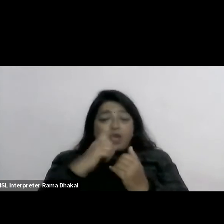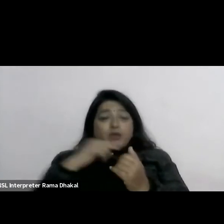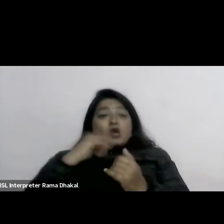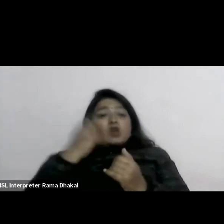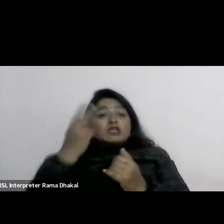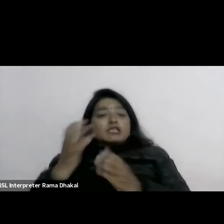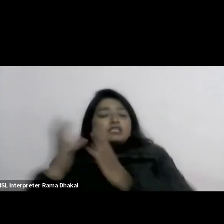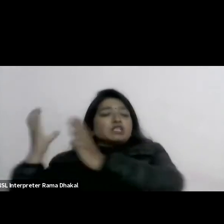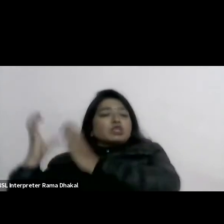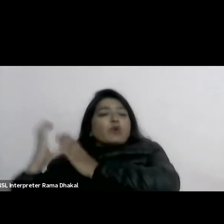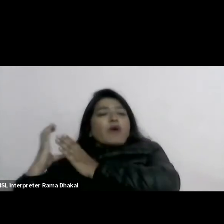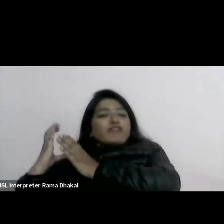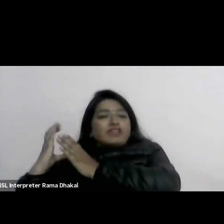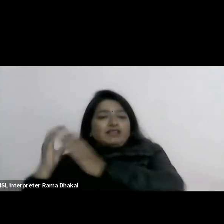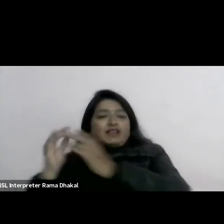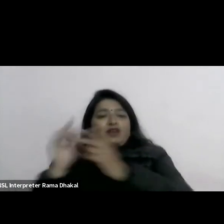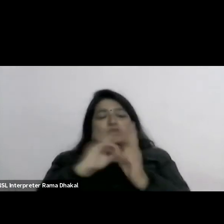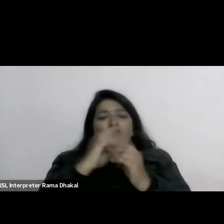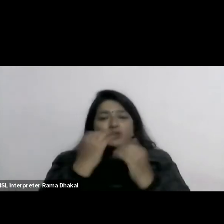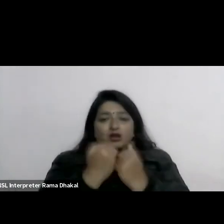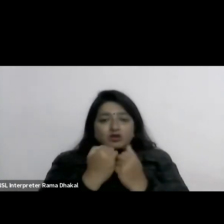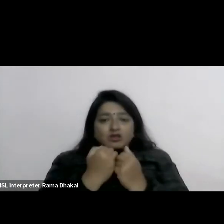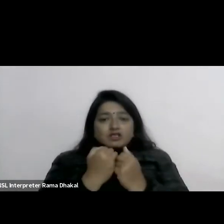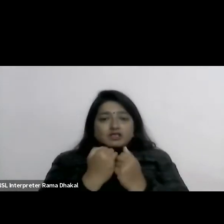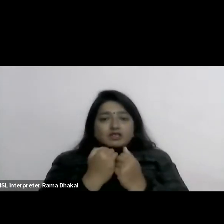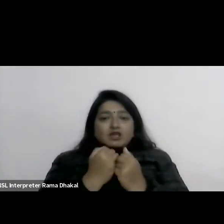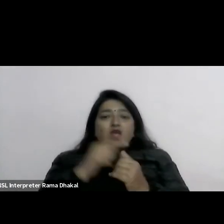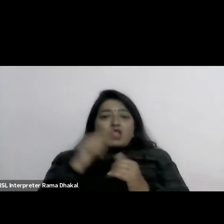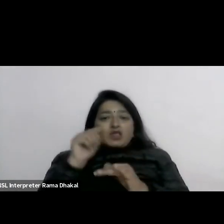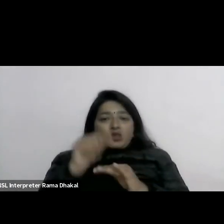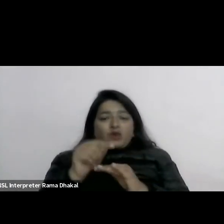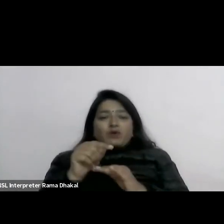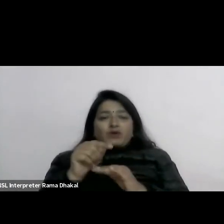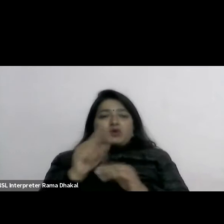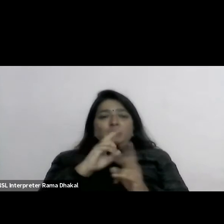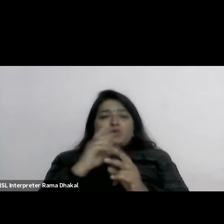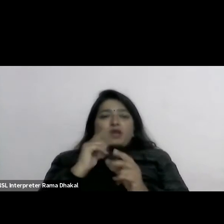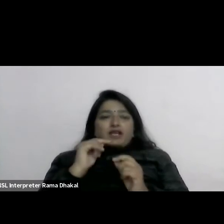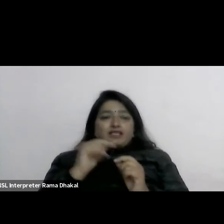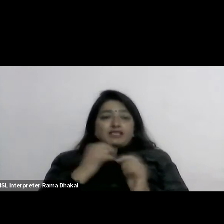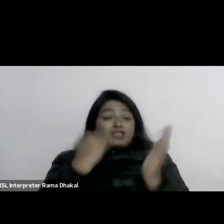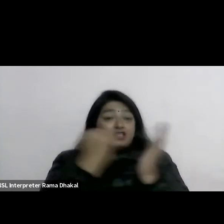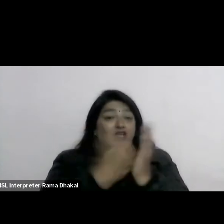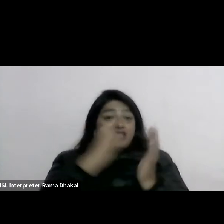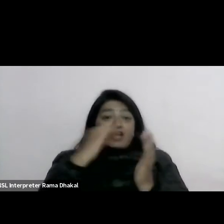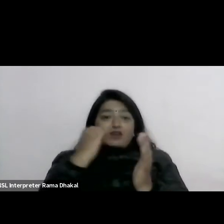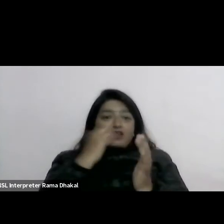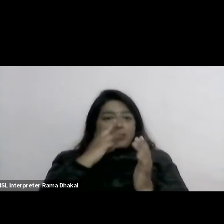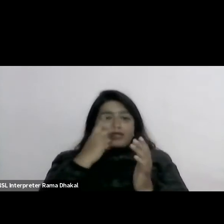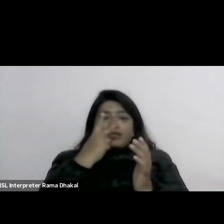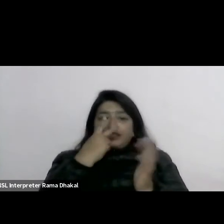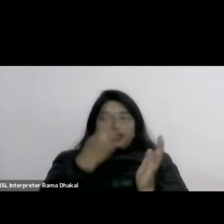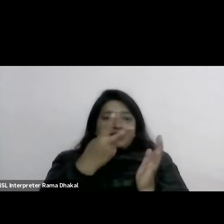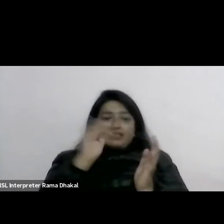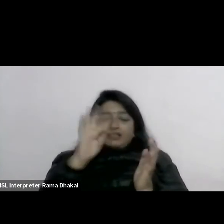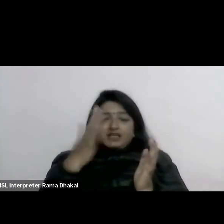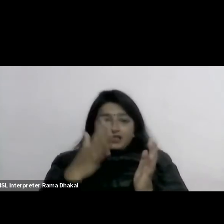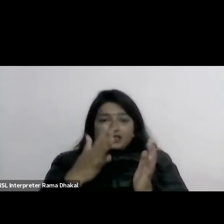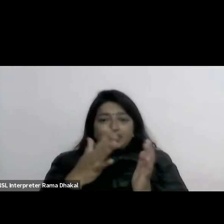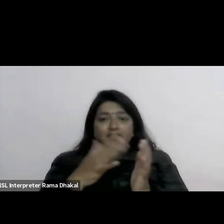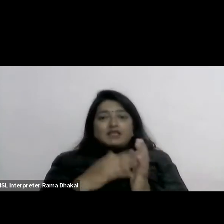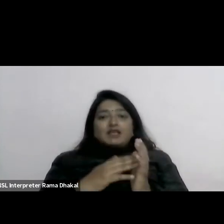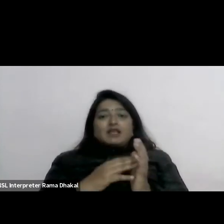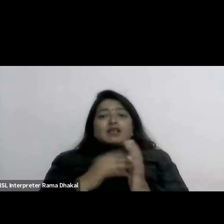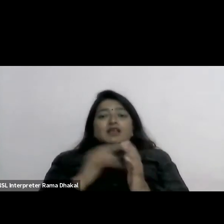we see that not necessarily reflected in the institutions who are supposed to be respecting the